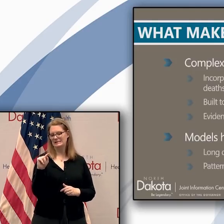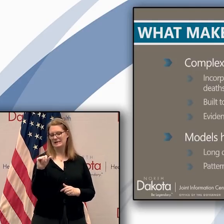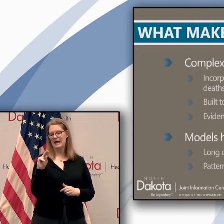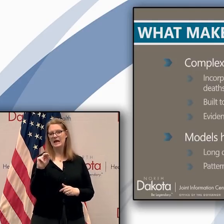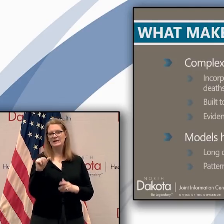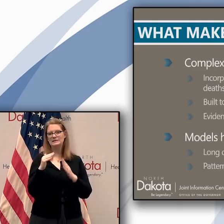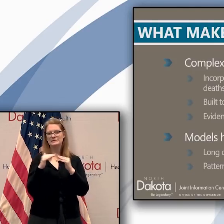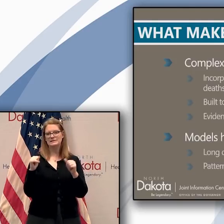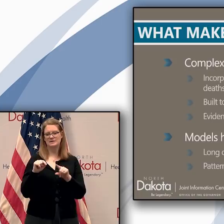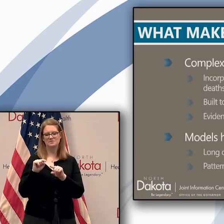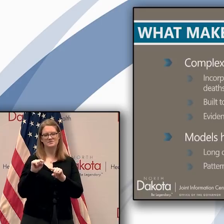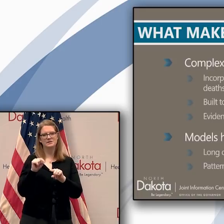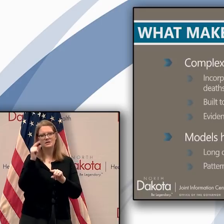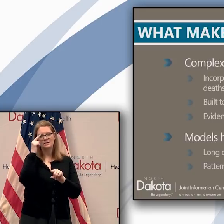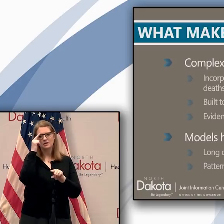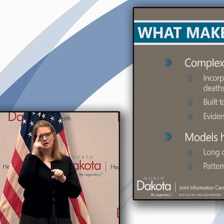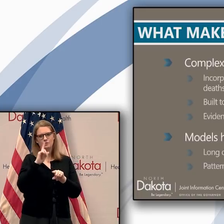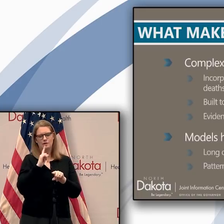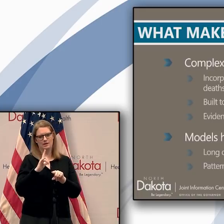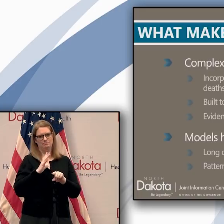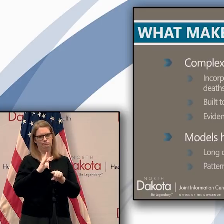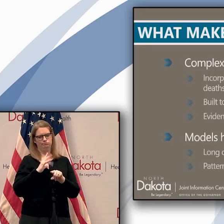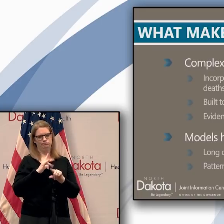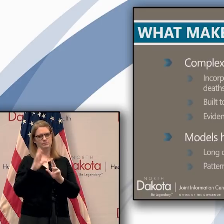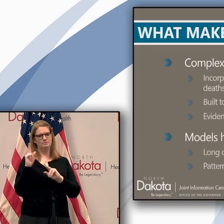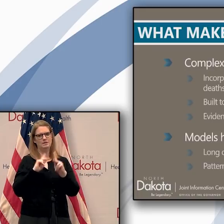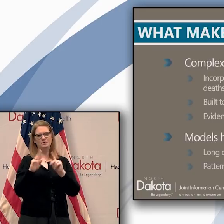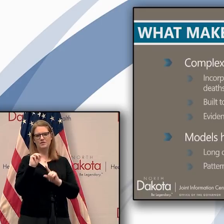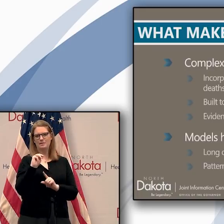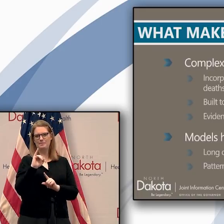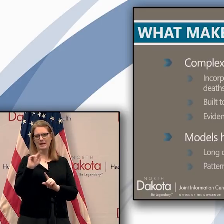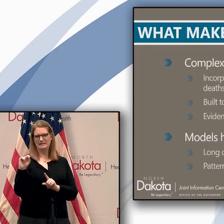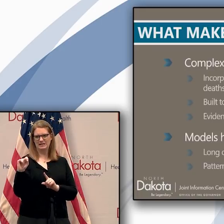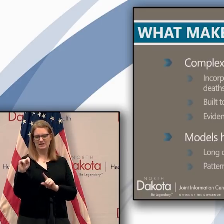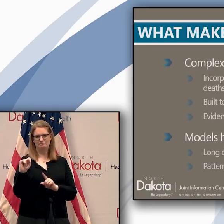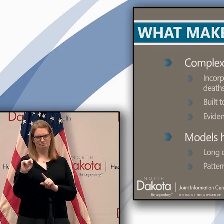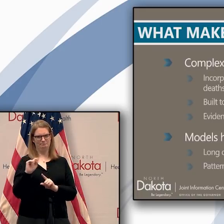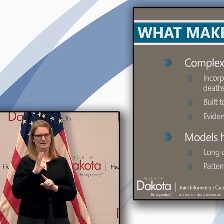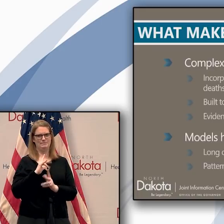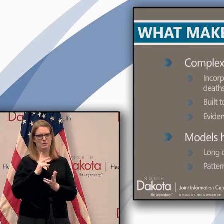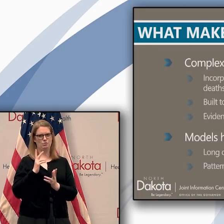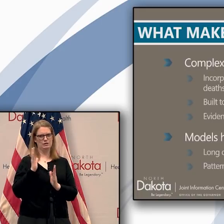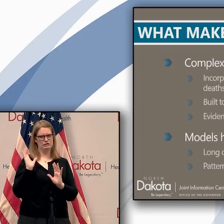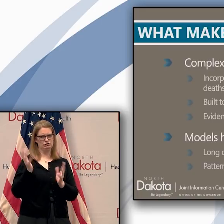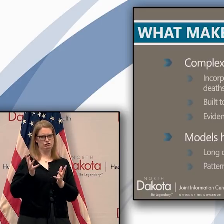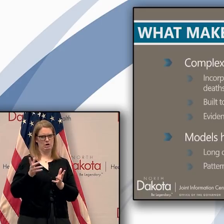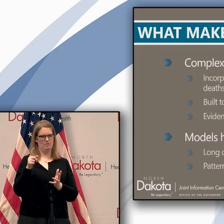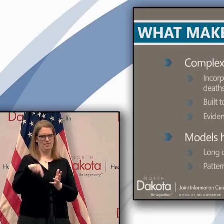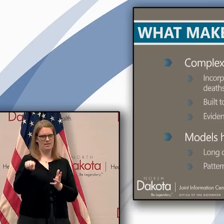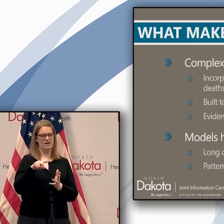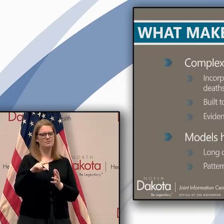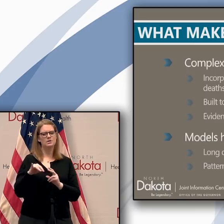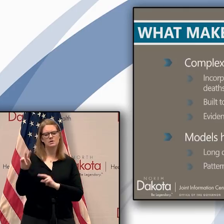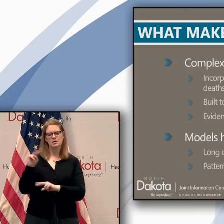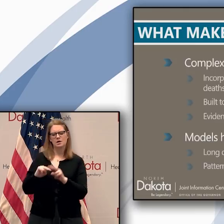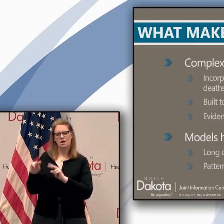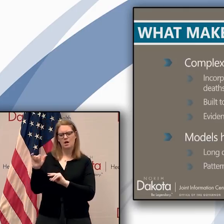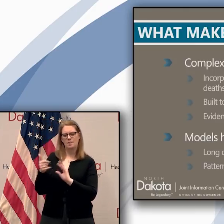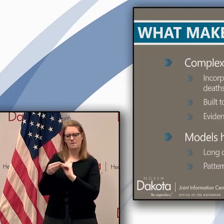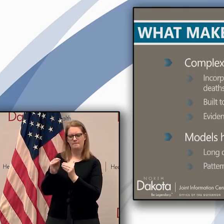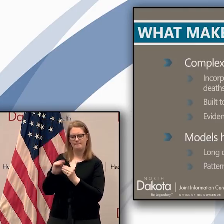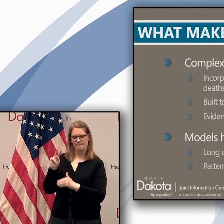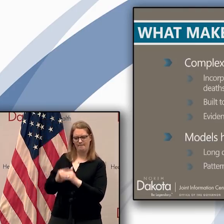Systems, which has got some really terrific people from MIT that I've enjoyed visiting with. We've monitored other models that are done